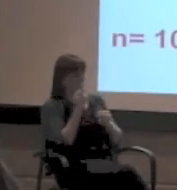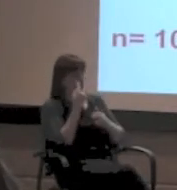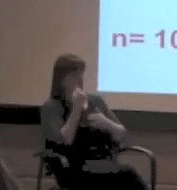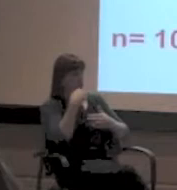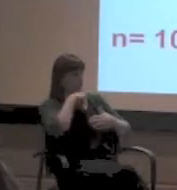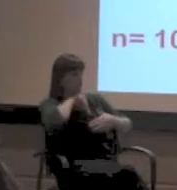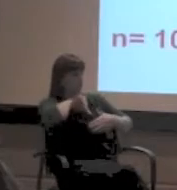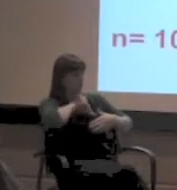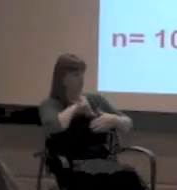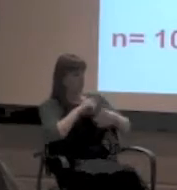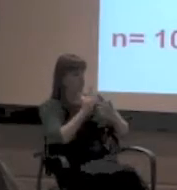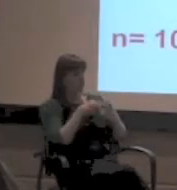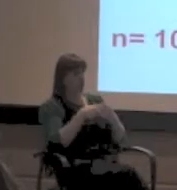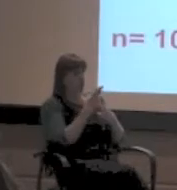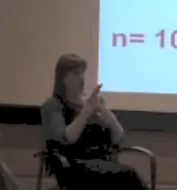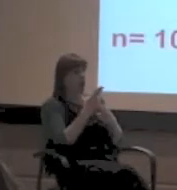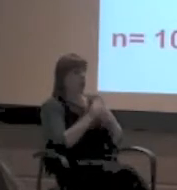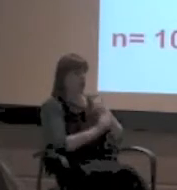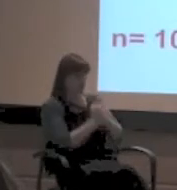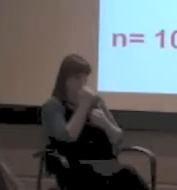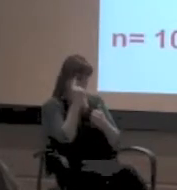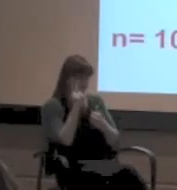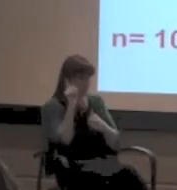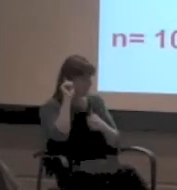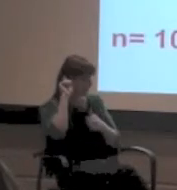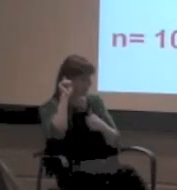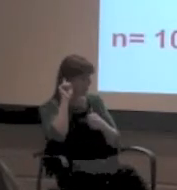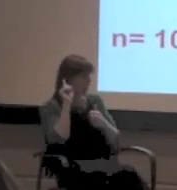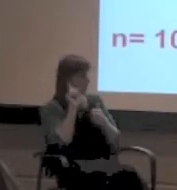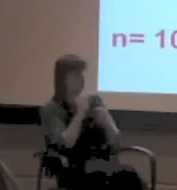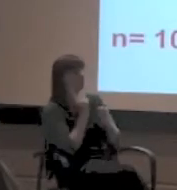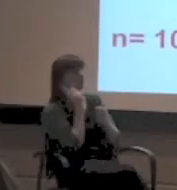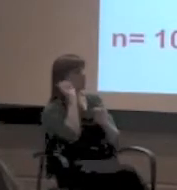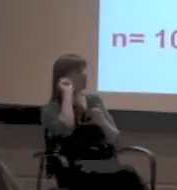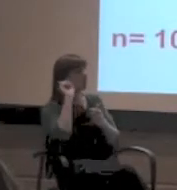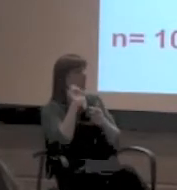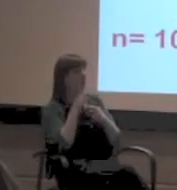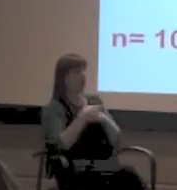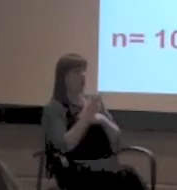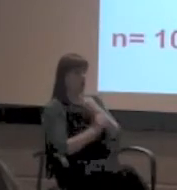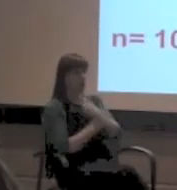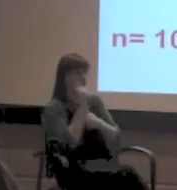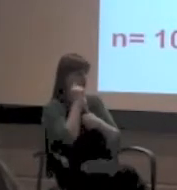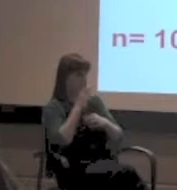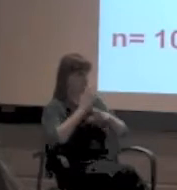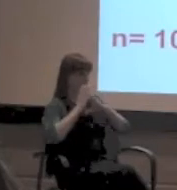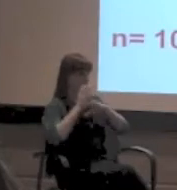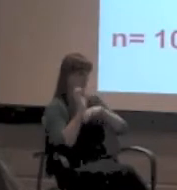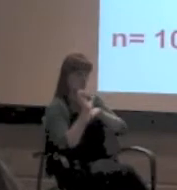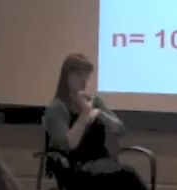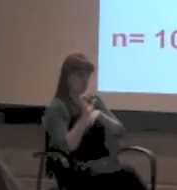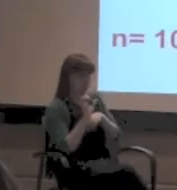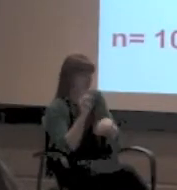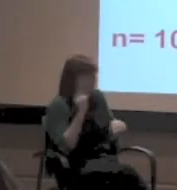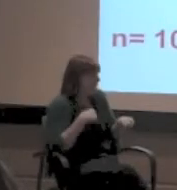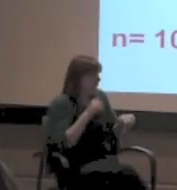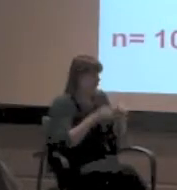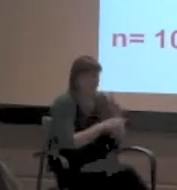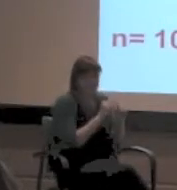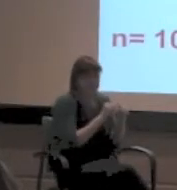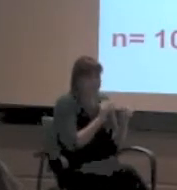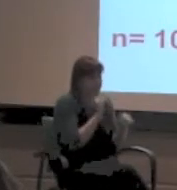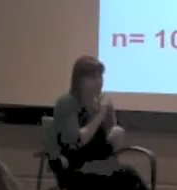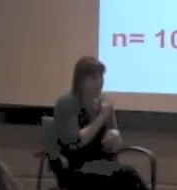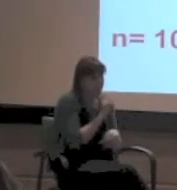in, then you're at higher risk for your shunt blocking. Okay? So there's one thing we can't really fix the age, we can't